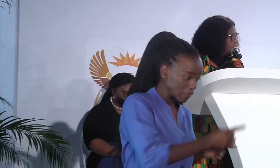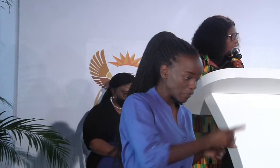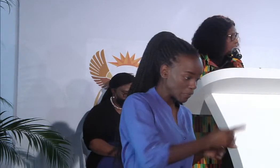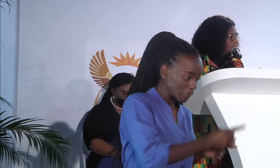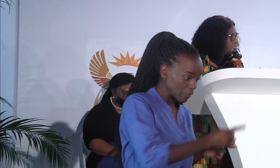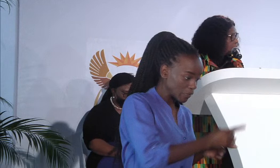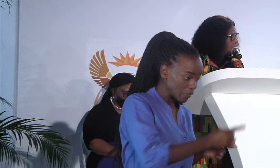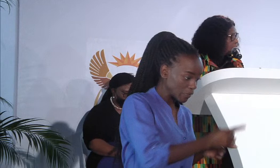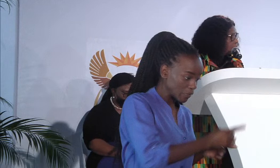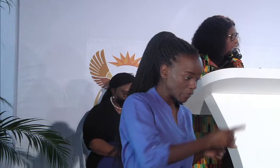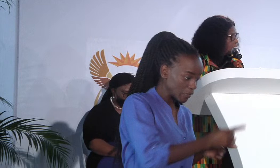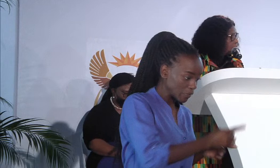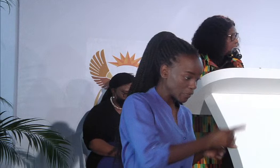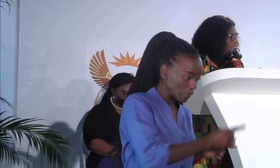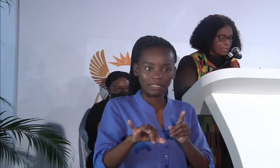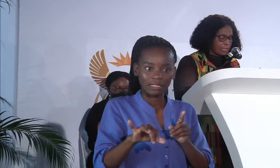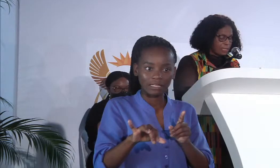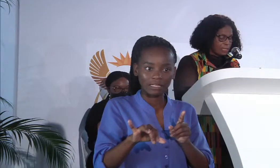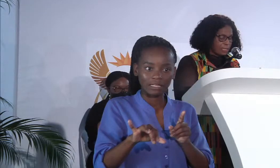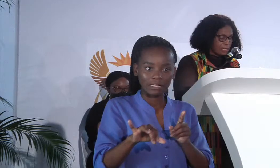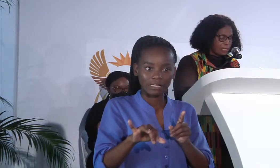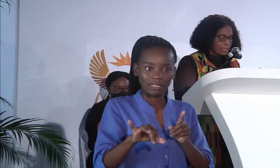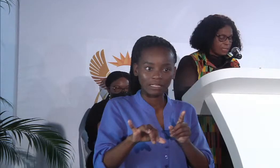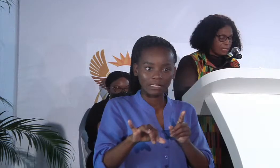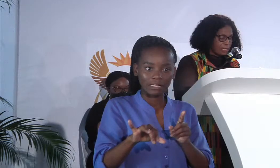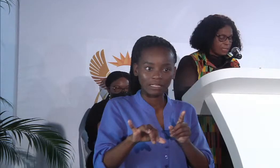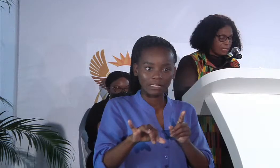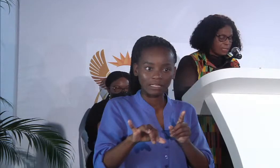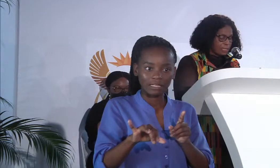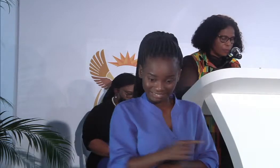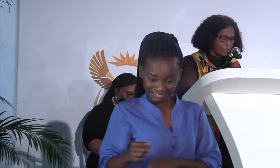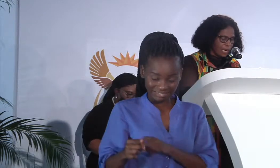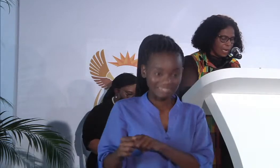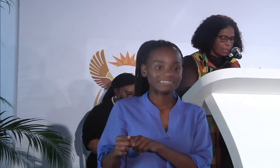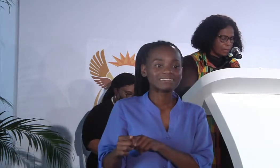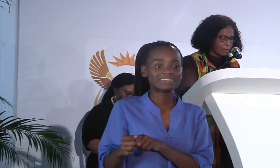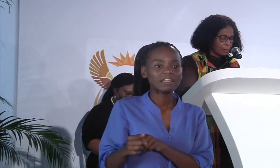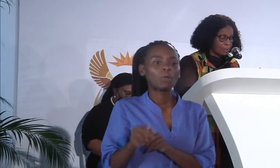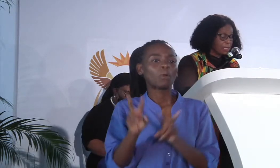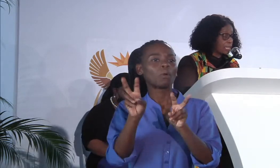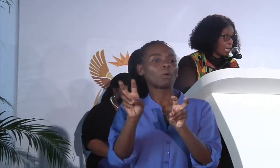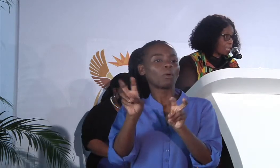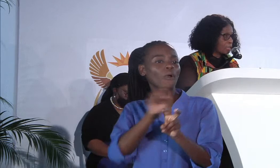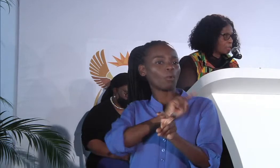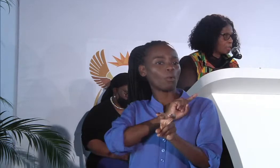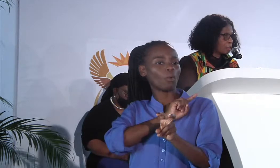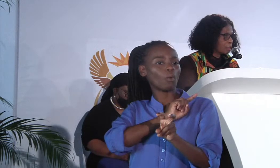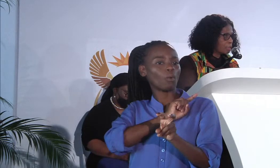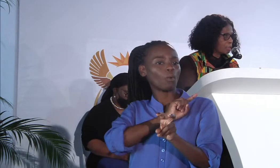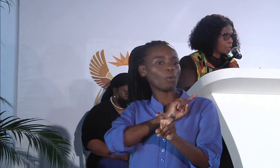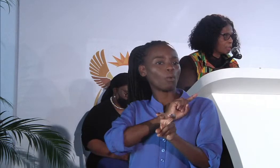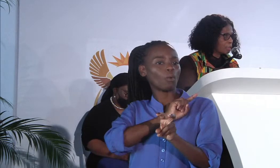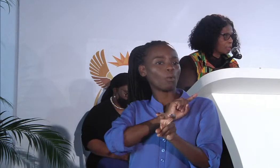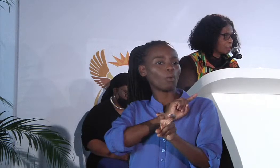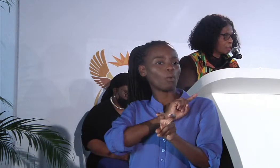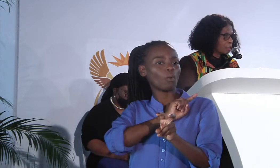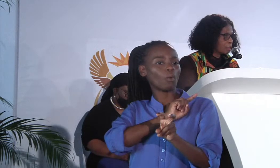the areas regarded as hotspots because of being drug